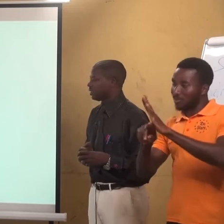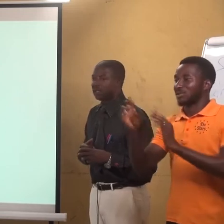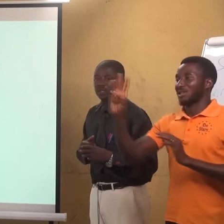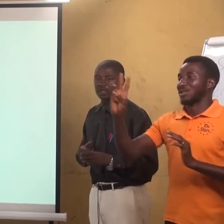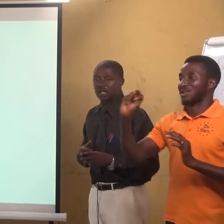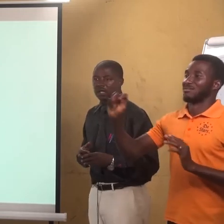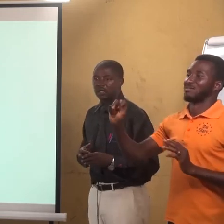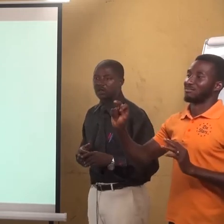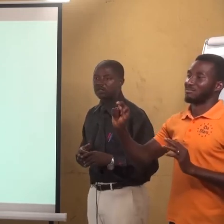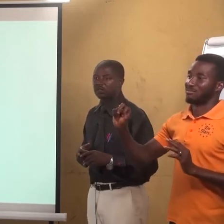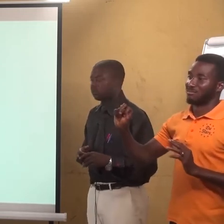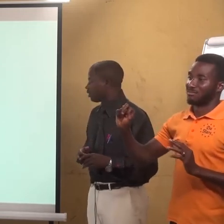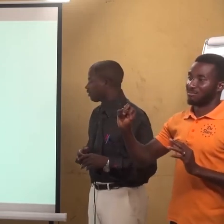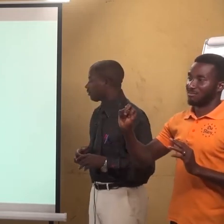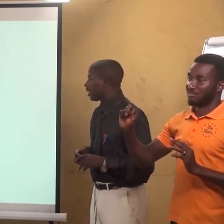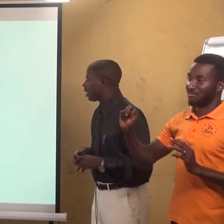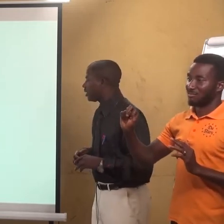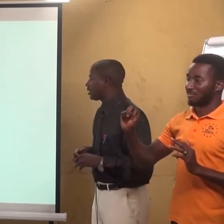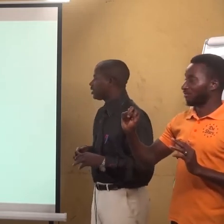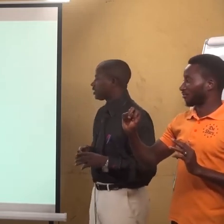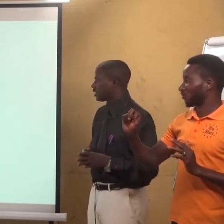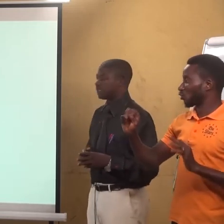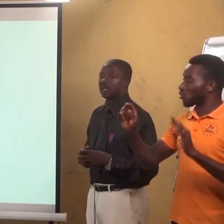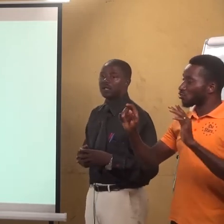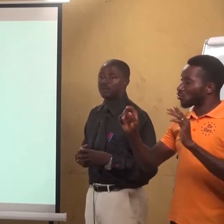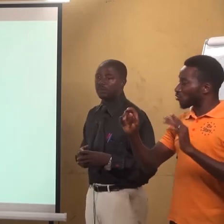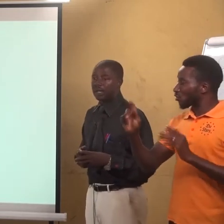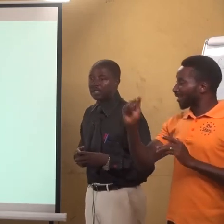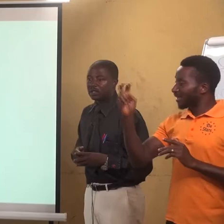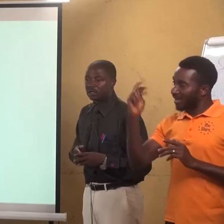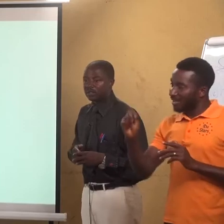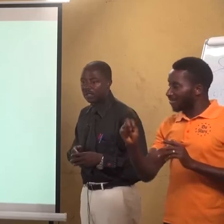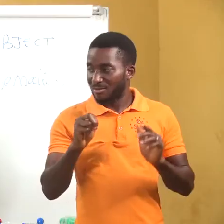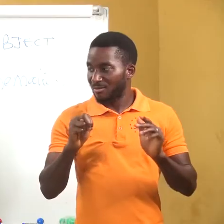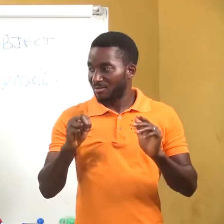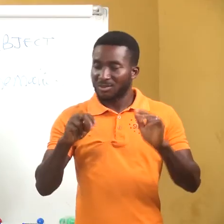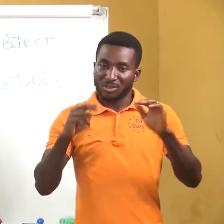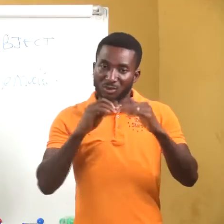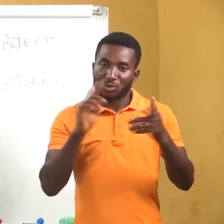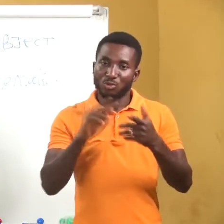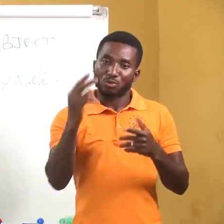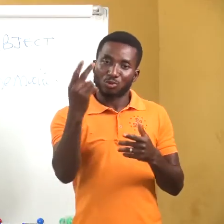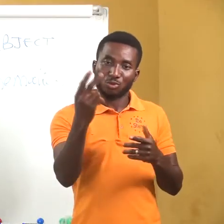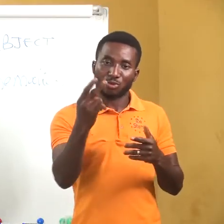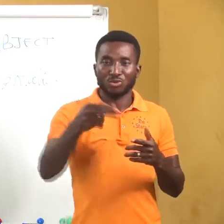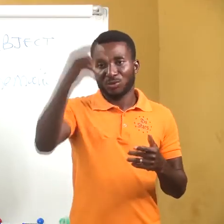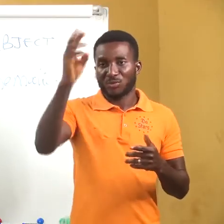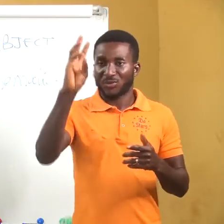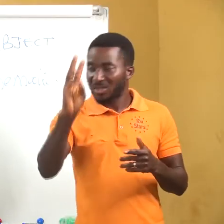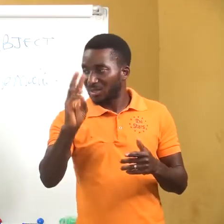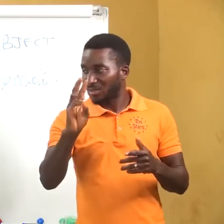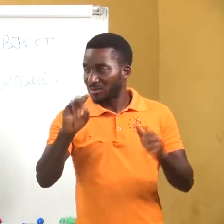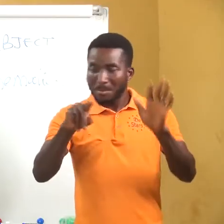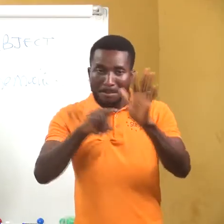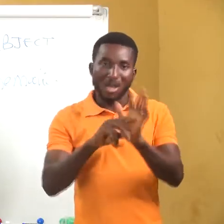n. Tn equals 2 raised to the power 6 minus n. My fellow student, if you